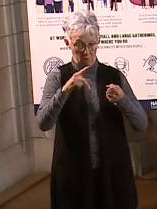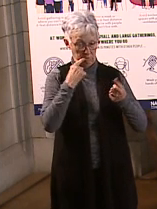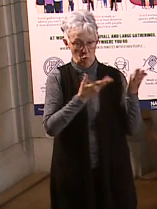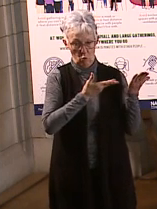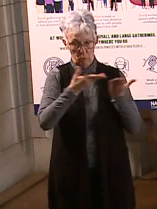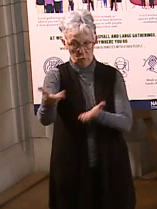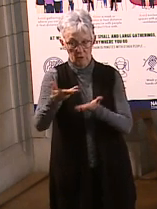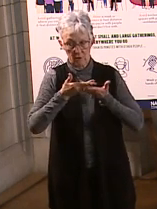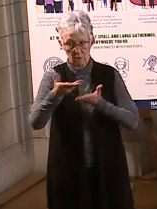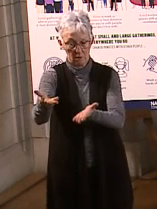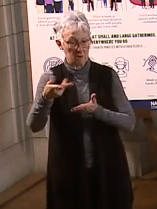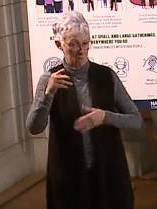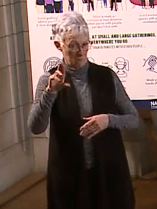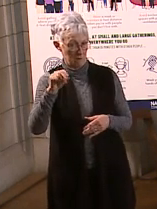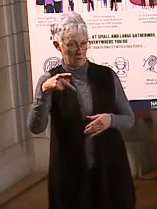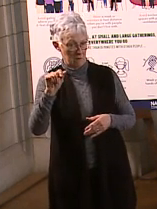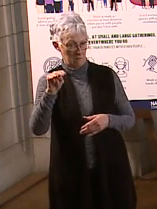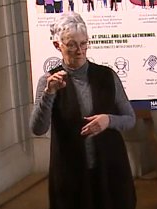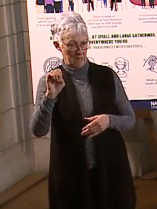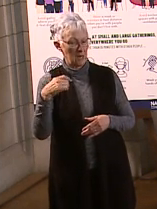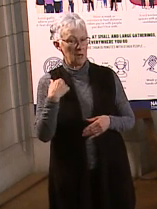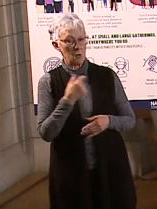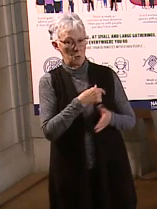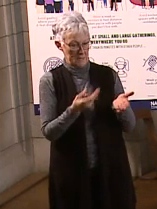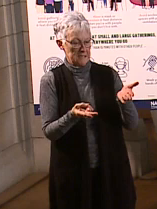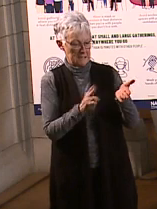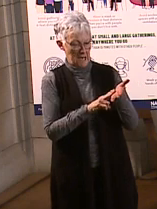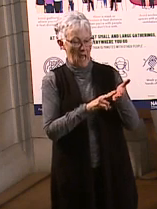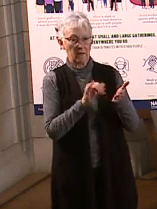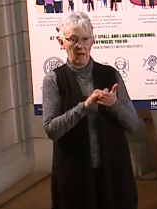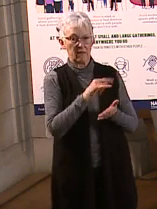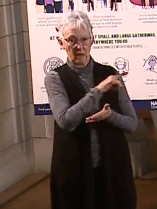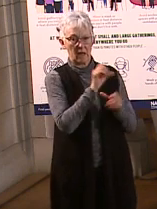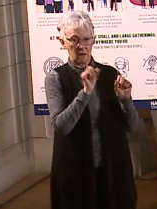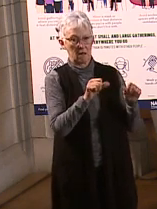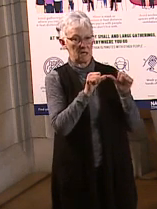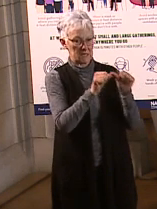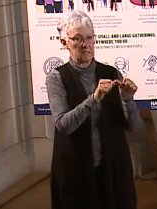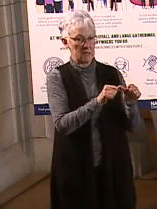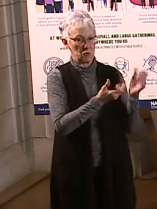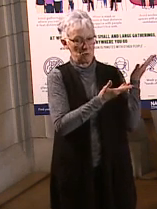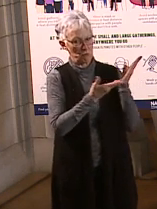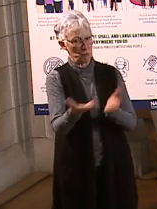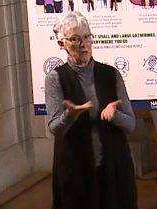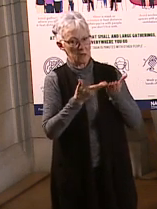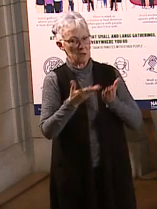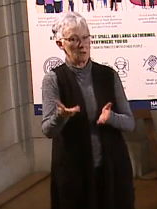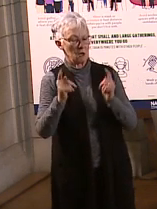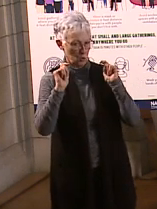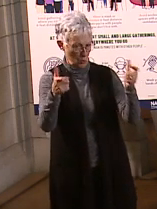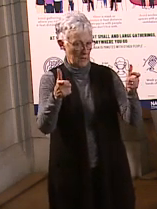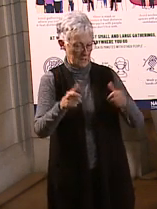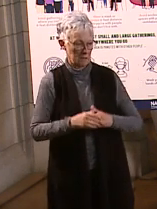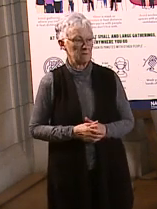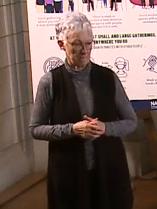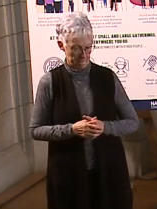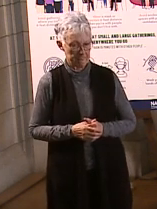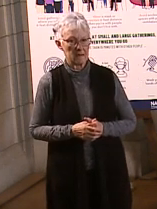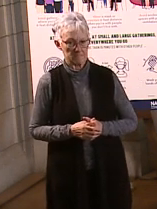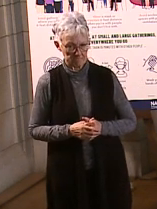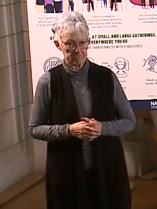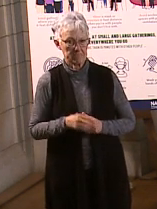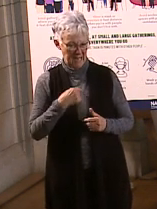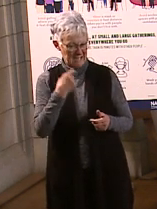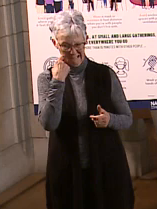we can be, really try and get a lot of this fuel delivered quickly. So thank you very much for that reminder. But that is one of the executive orders I signed, or the executive order I